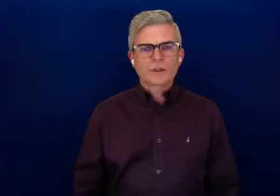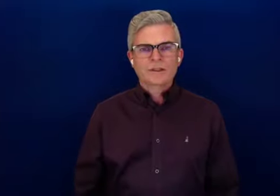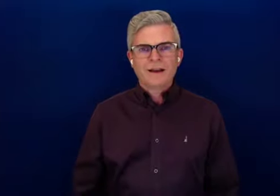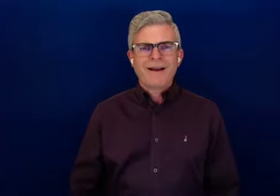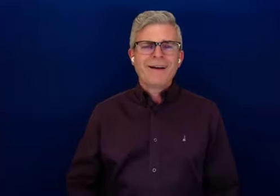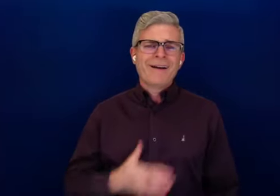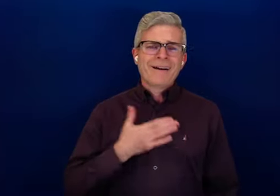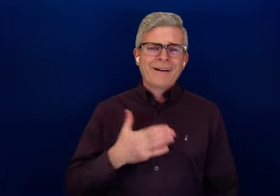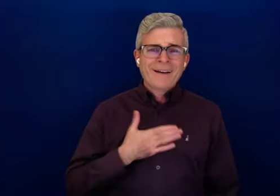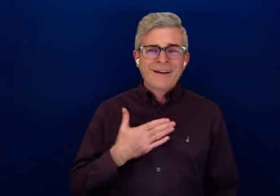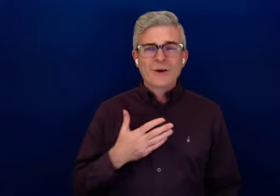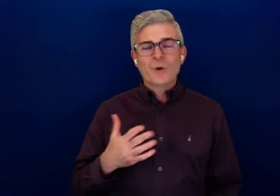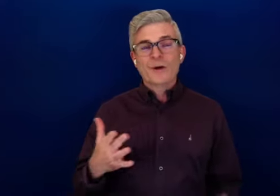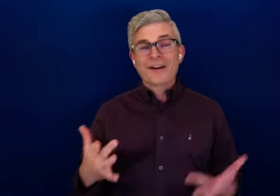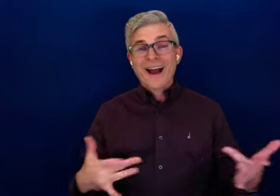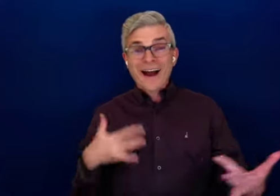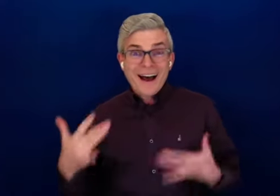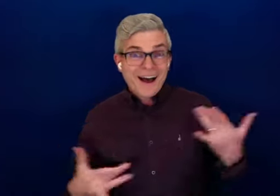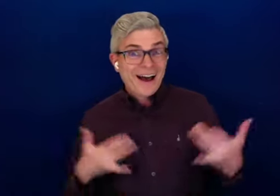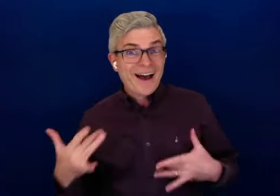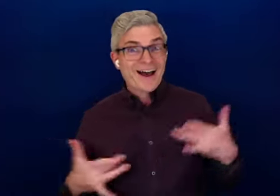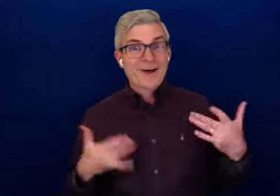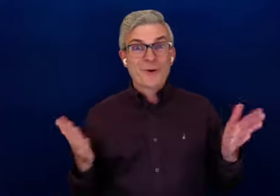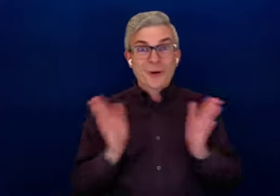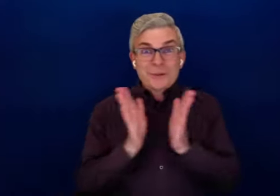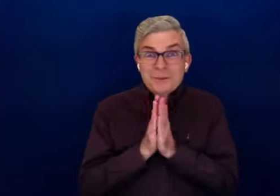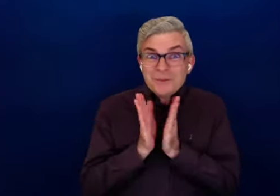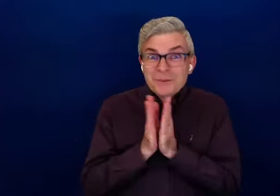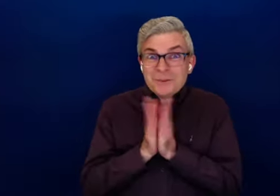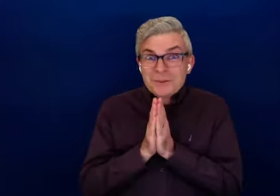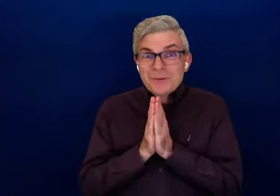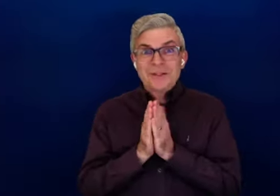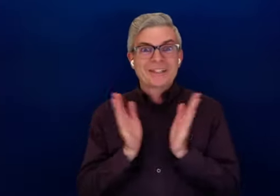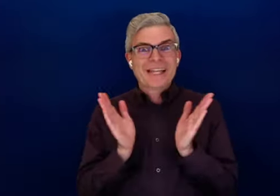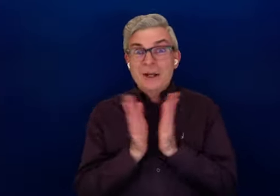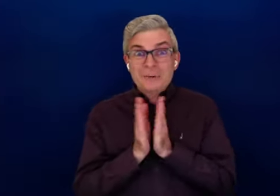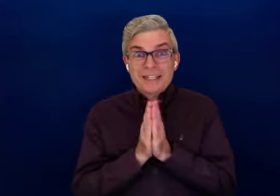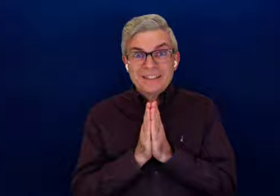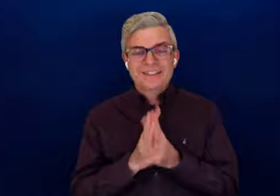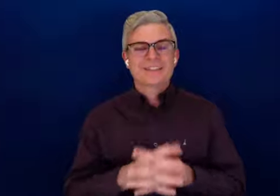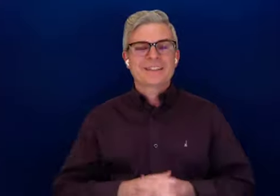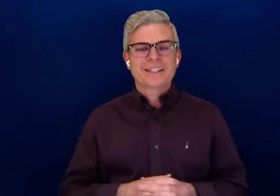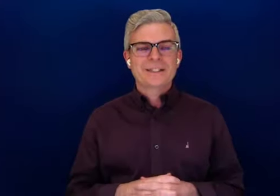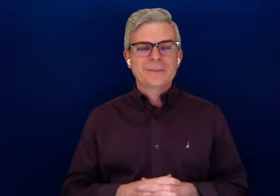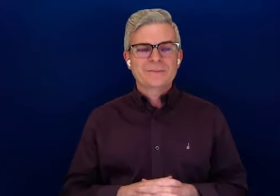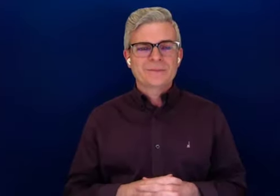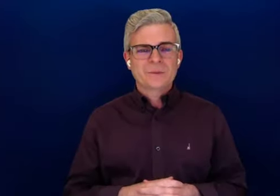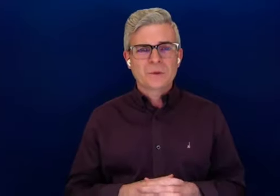or, or, or, can't wait,